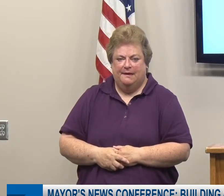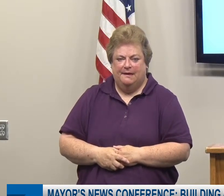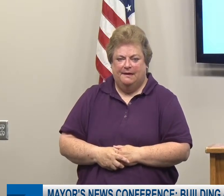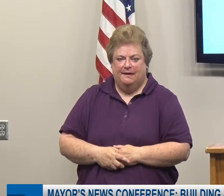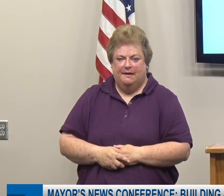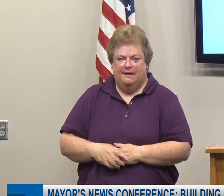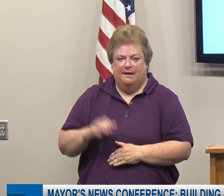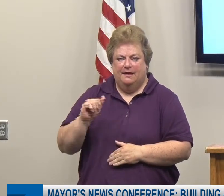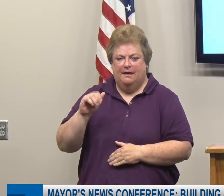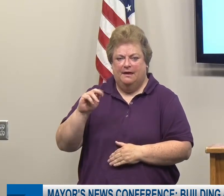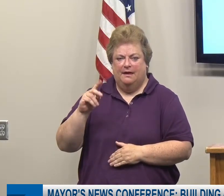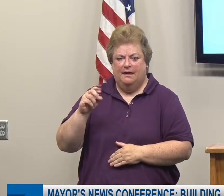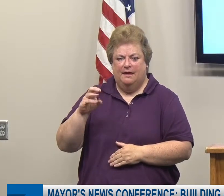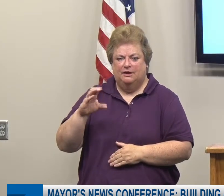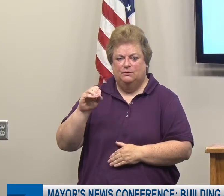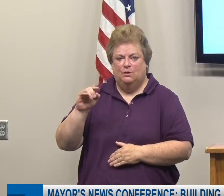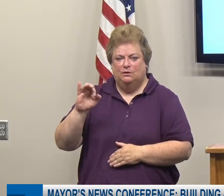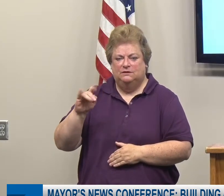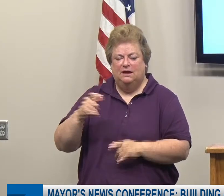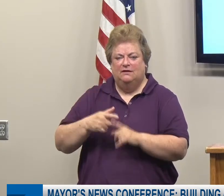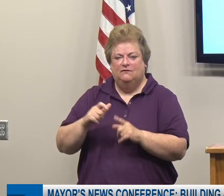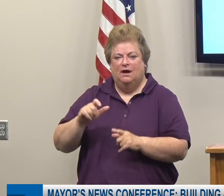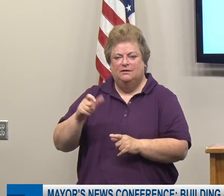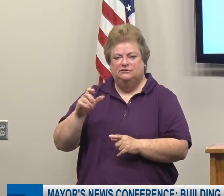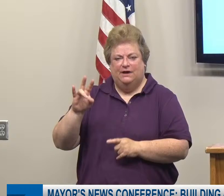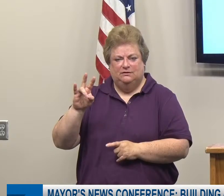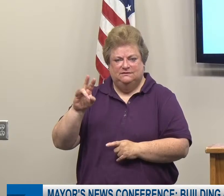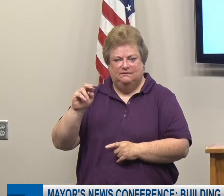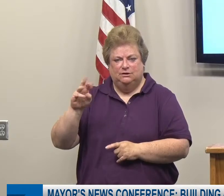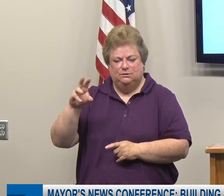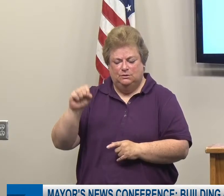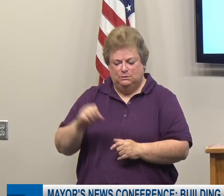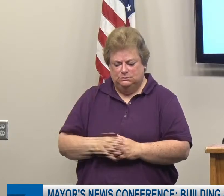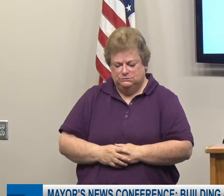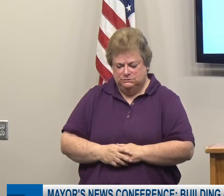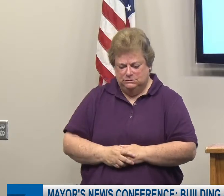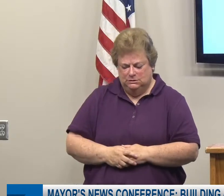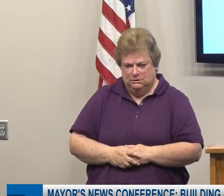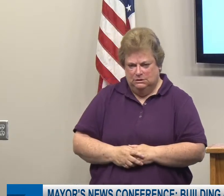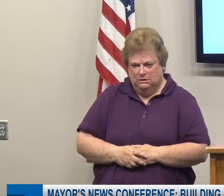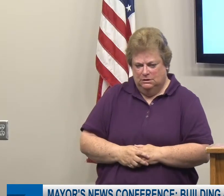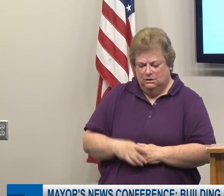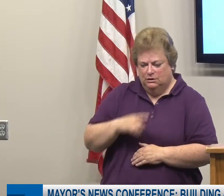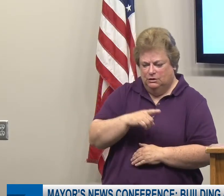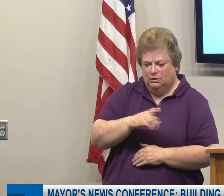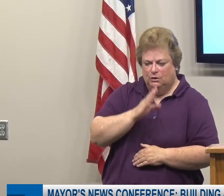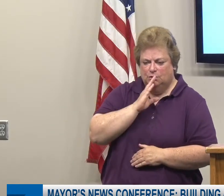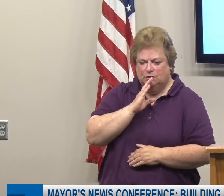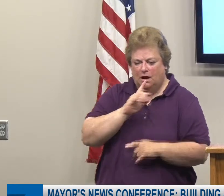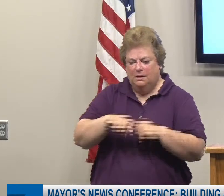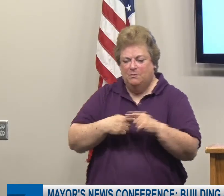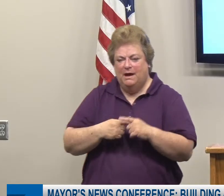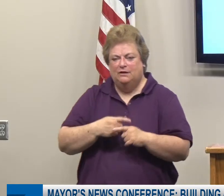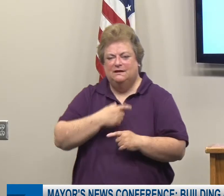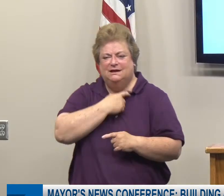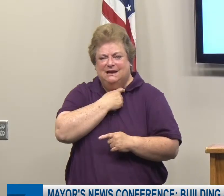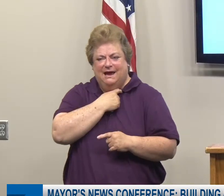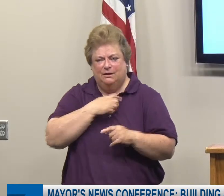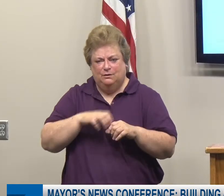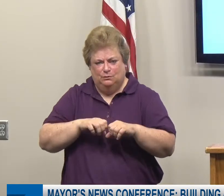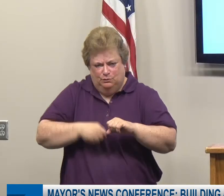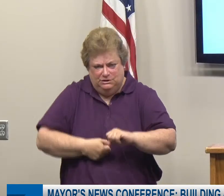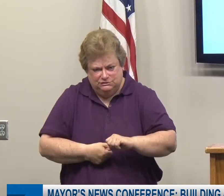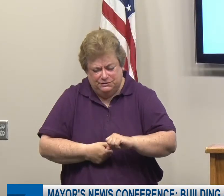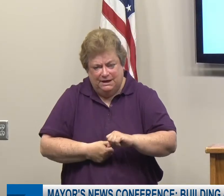Chief Andrew Ozaki from Channel 7 News. I guess when you talk about these neck restraints, can you talk